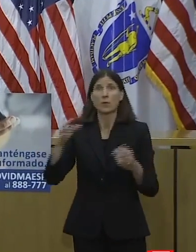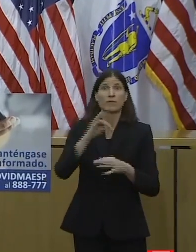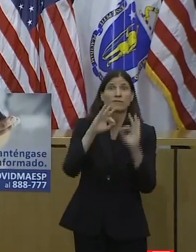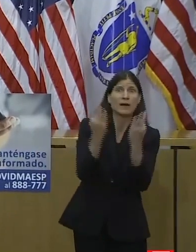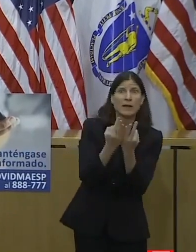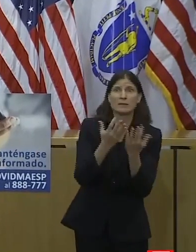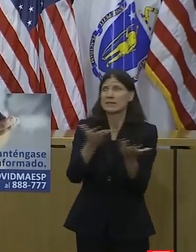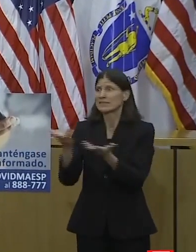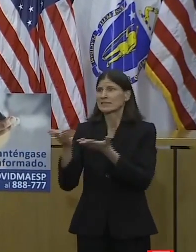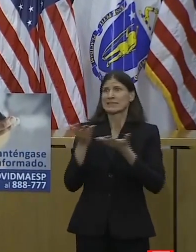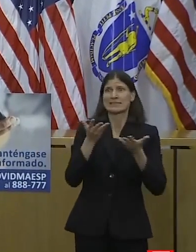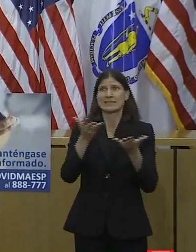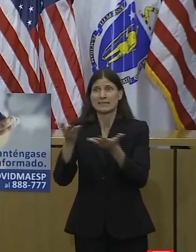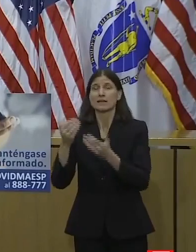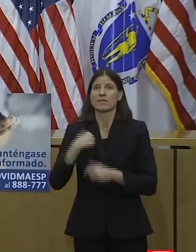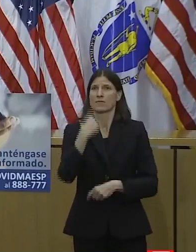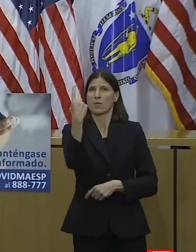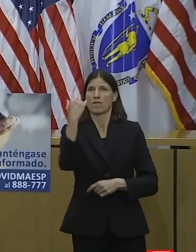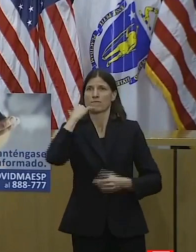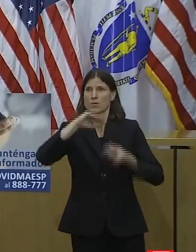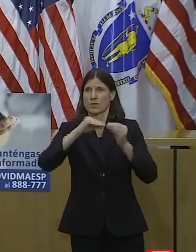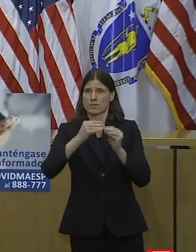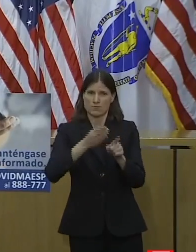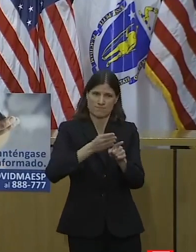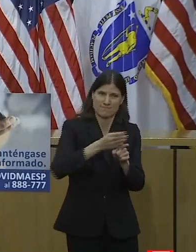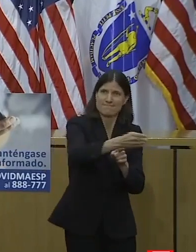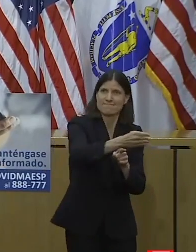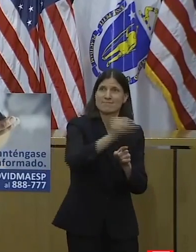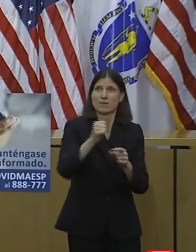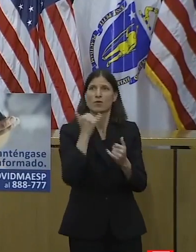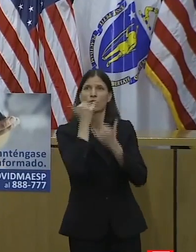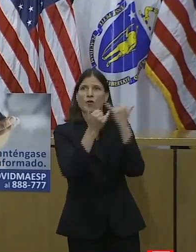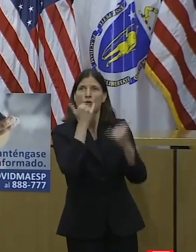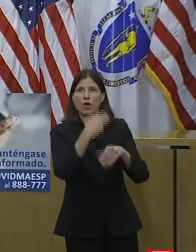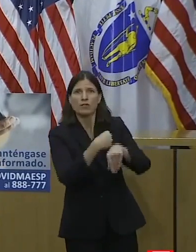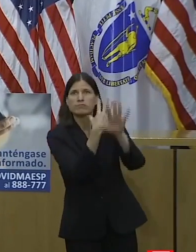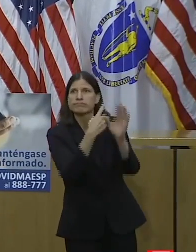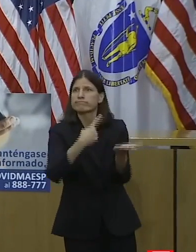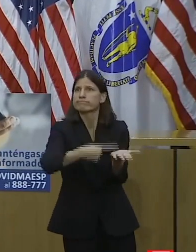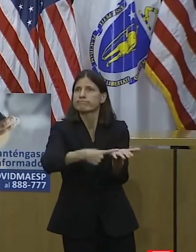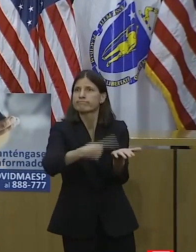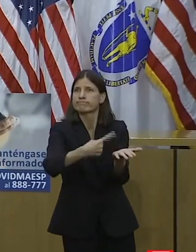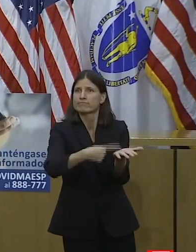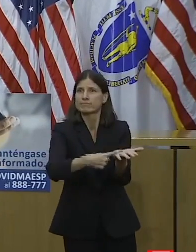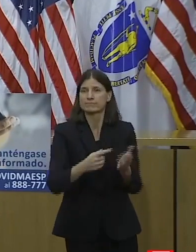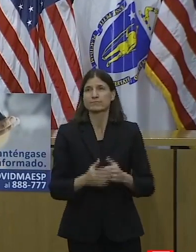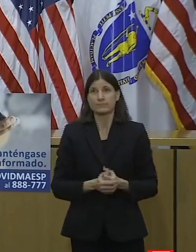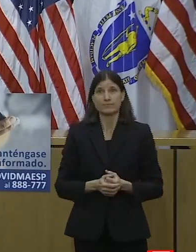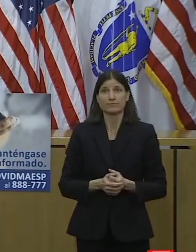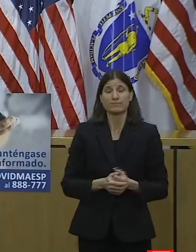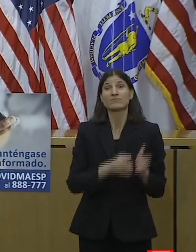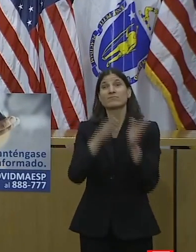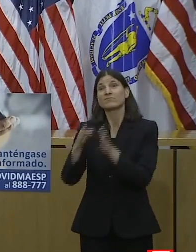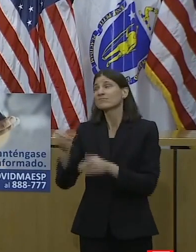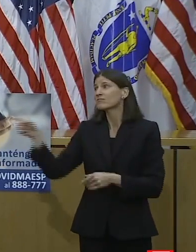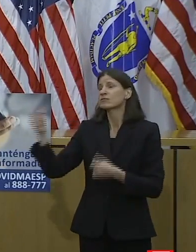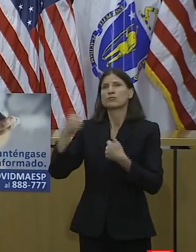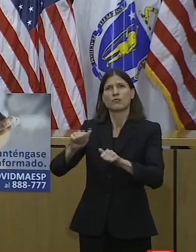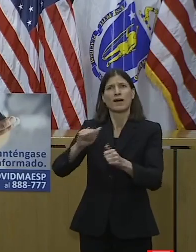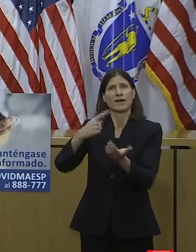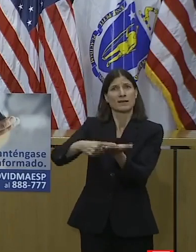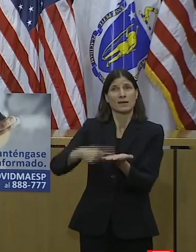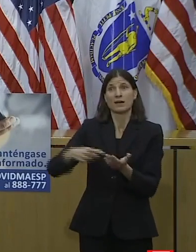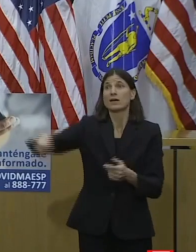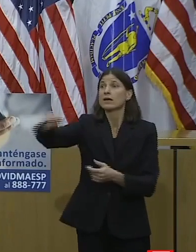strategy includes expanded mobile testing. We are one of a very small number of states that have brought testing to our